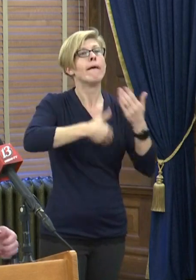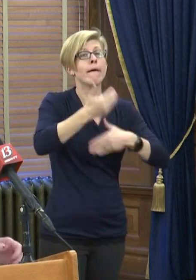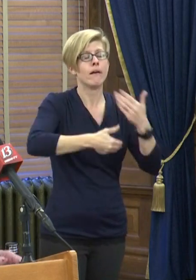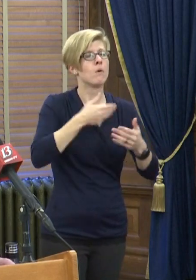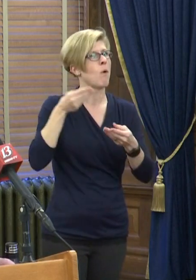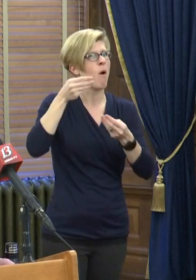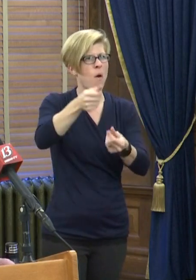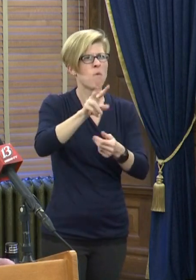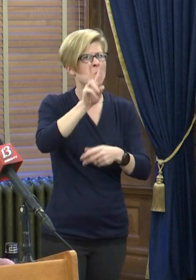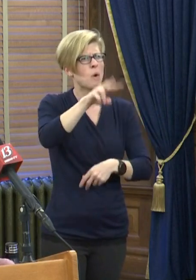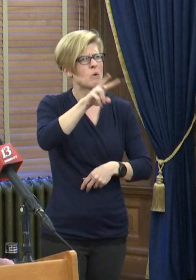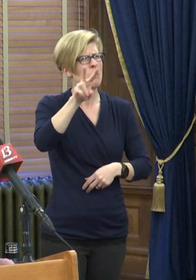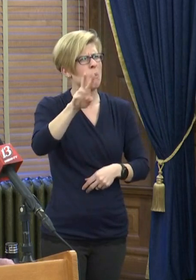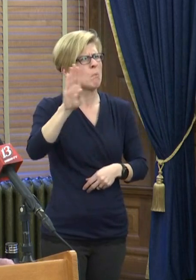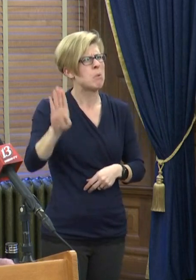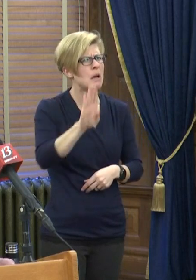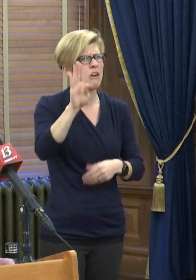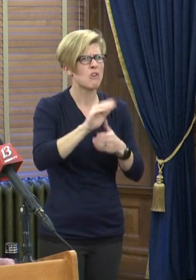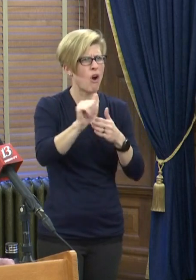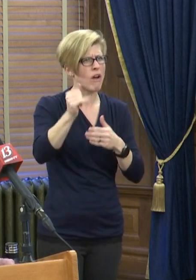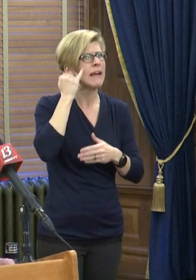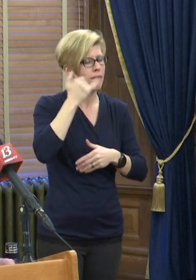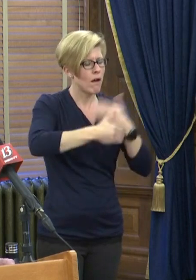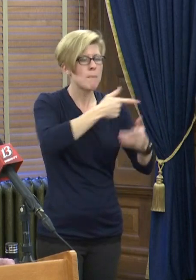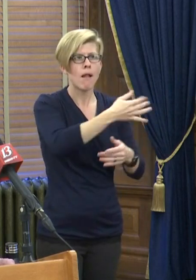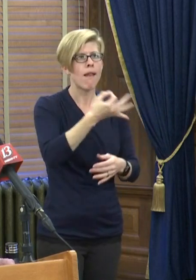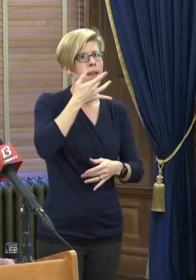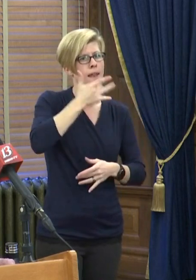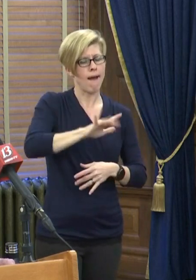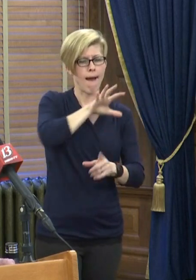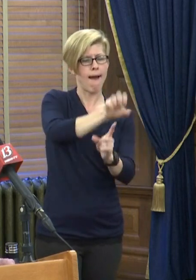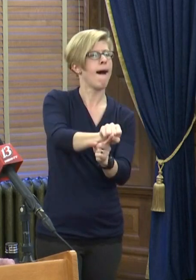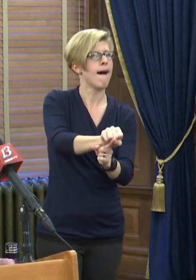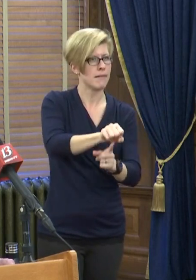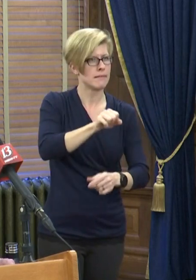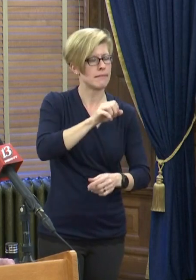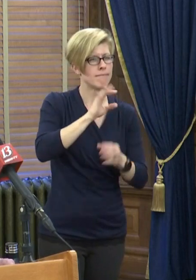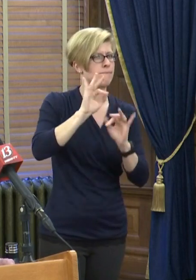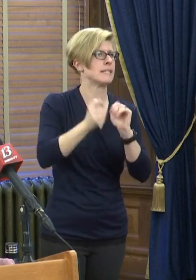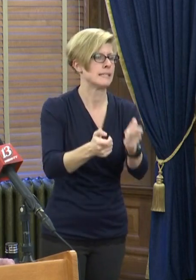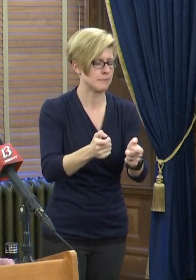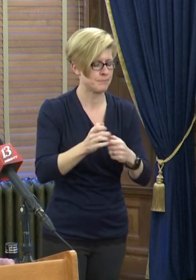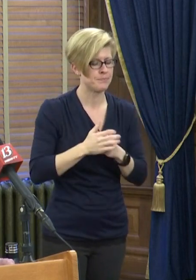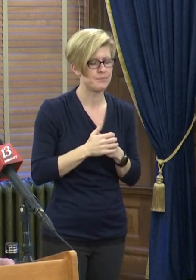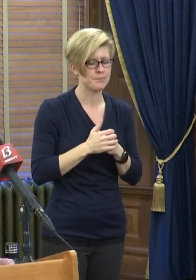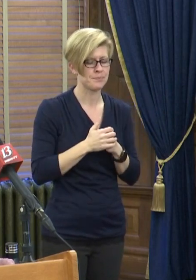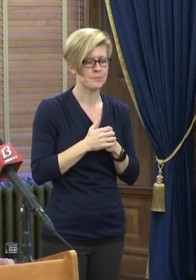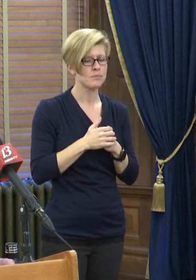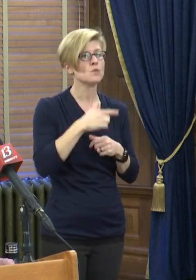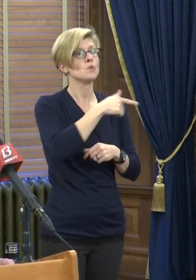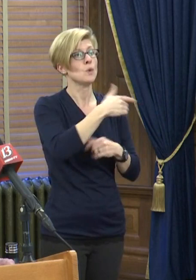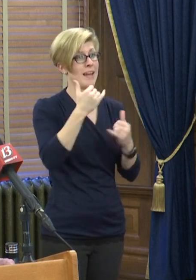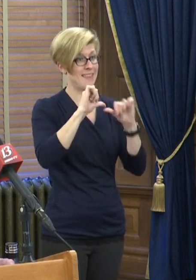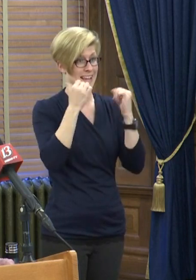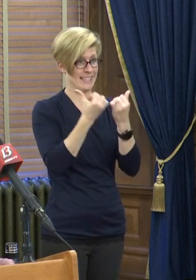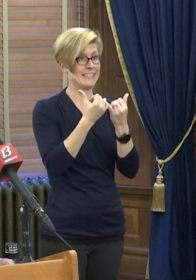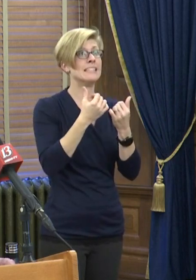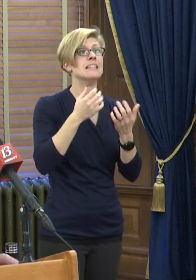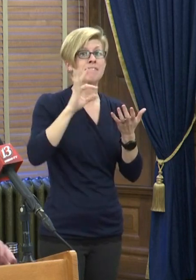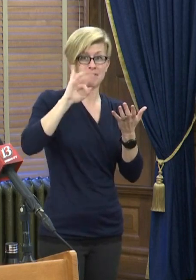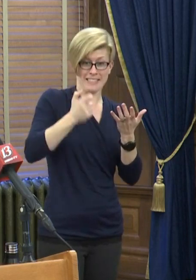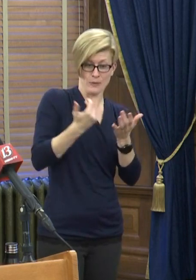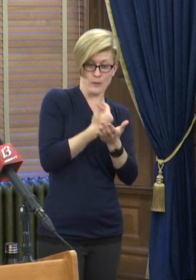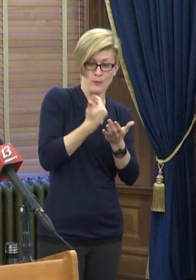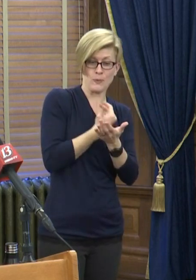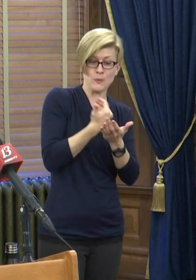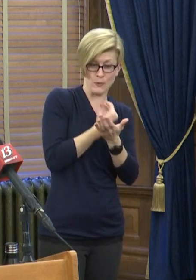billion. And last week, the agency, after weeks of creating a new fix, paid out benefits